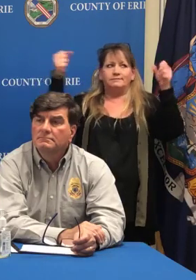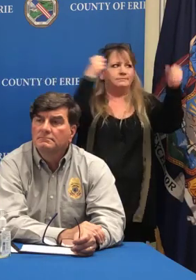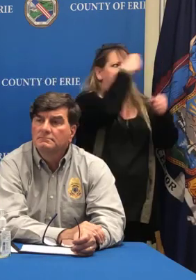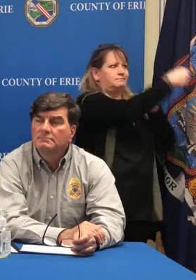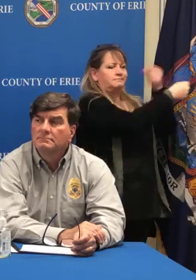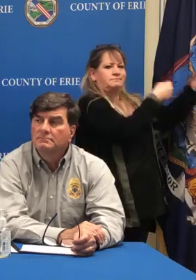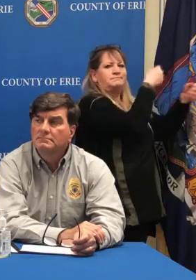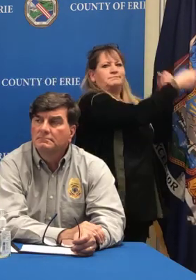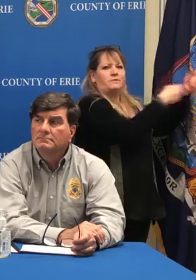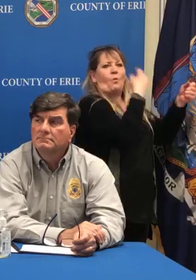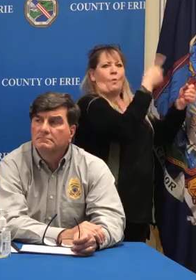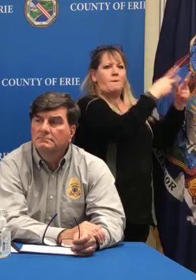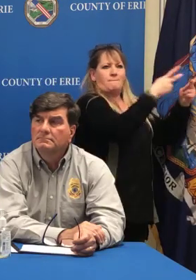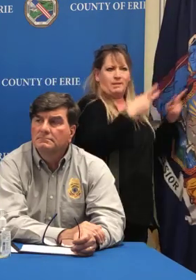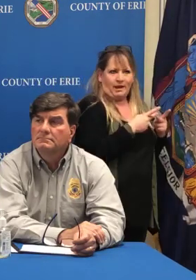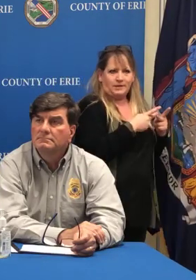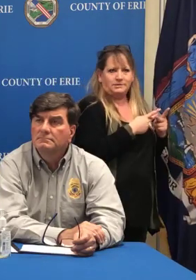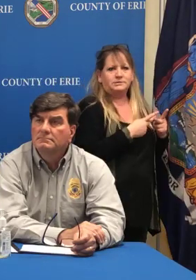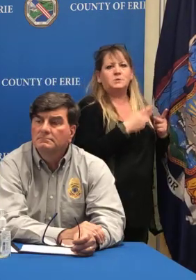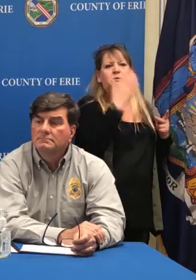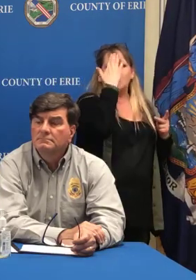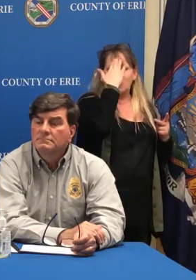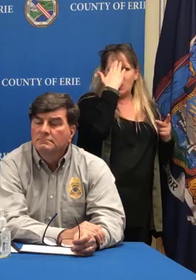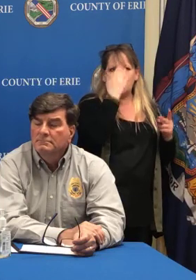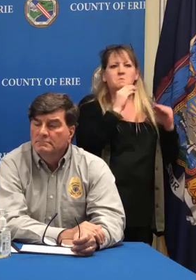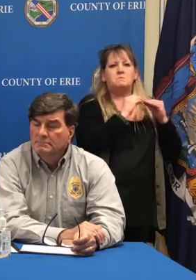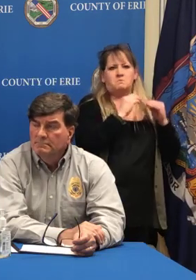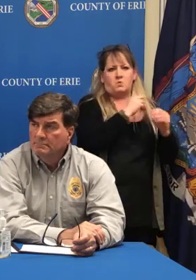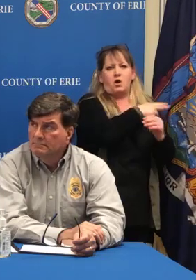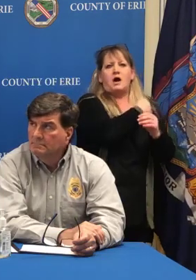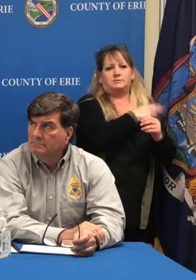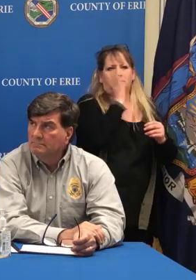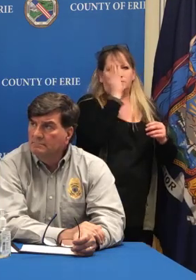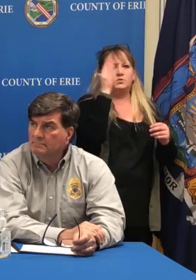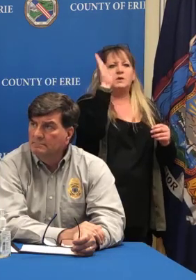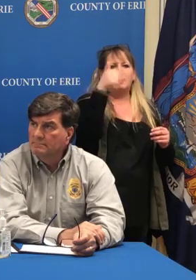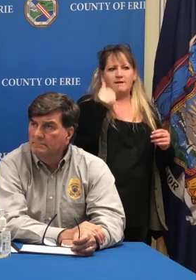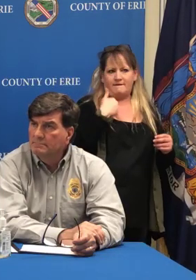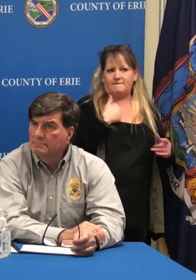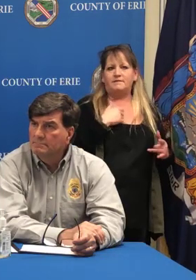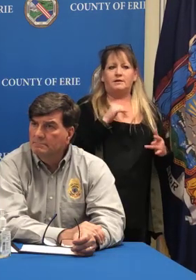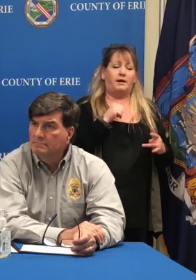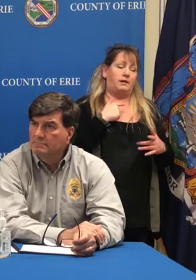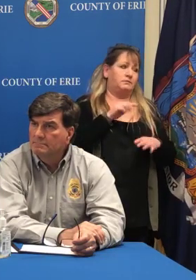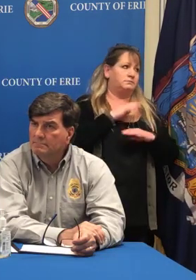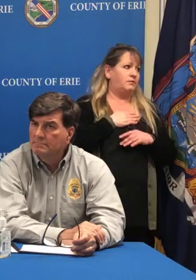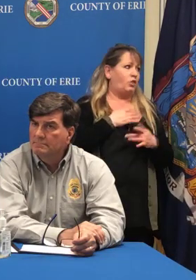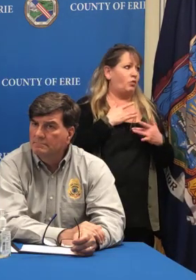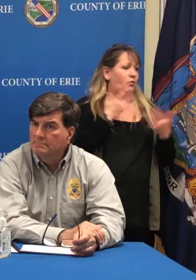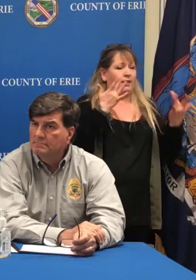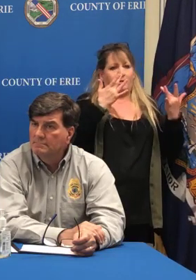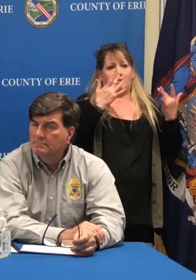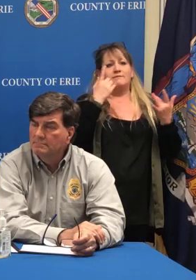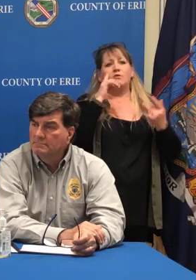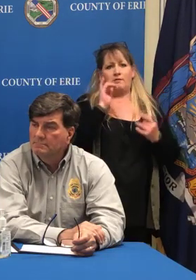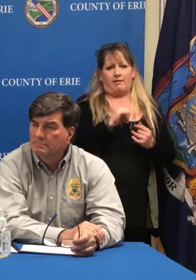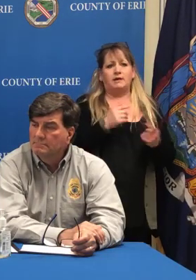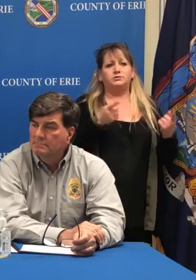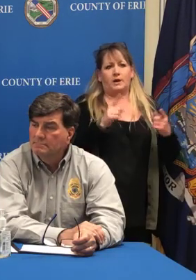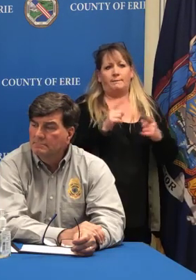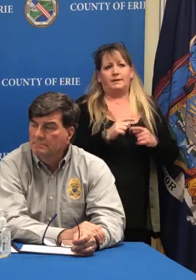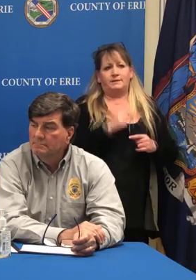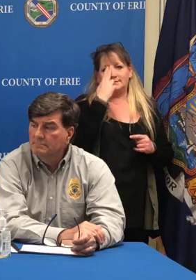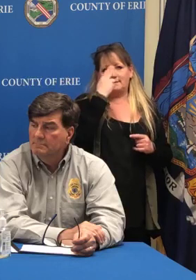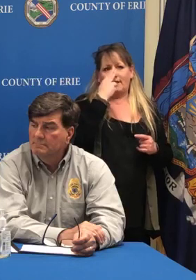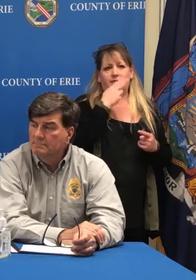COVID-19. We know we're going to need more hospital beds, and that's why I am very, very happy and pleased that Catholic Health